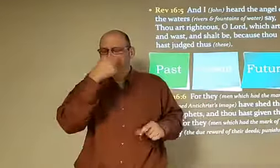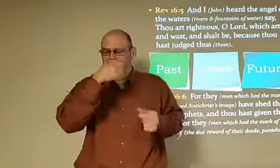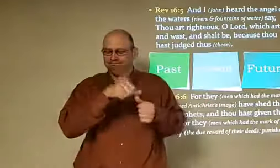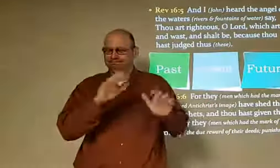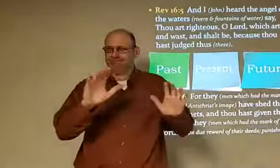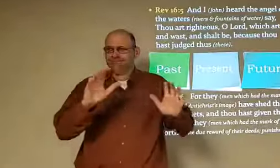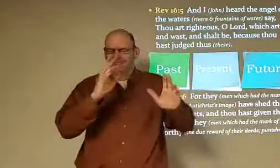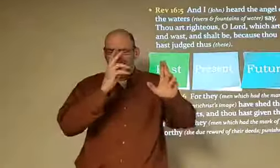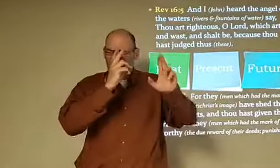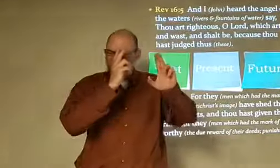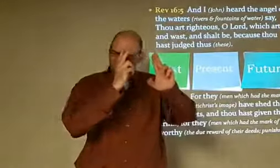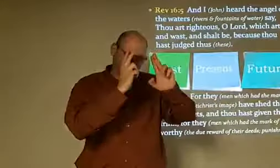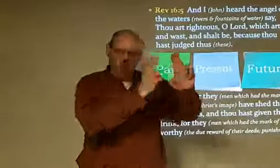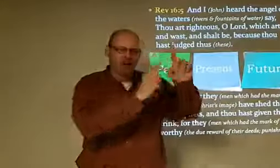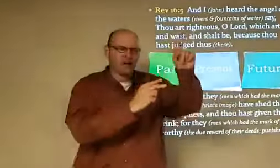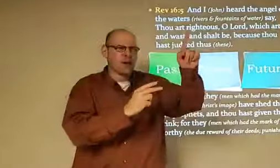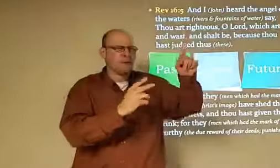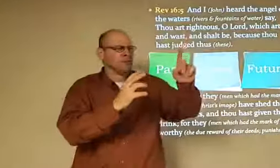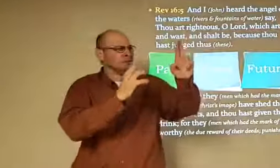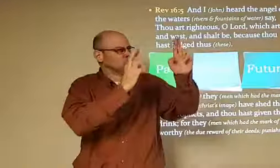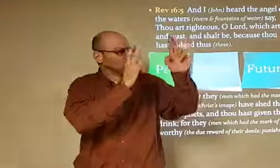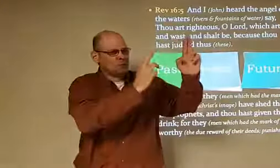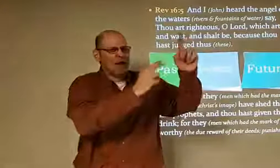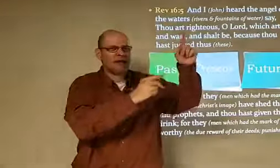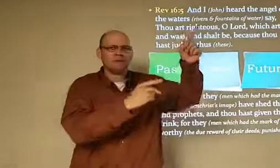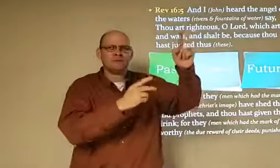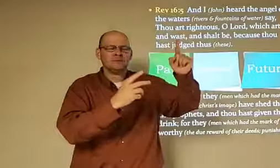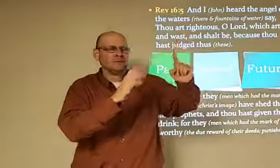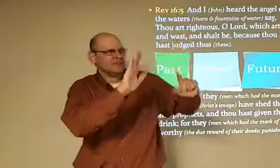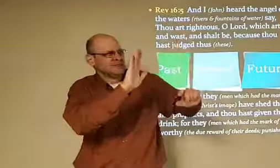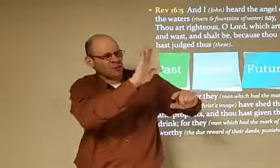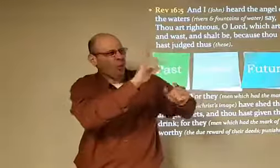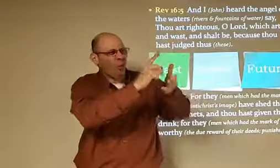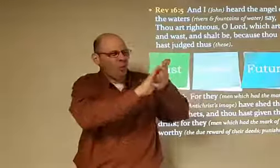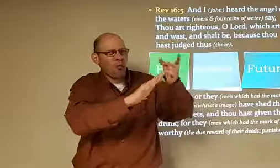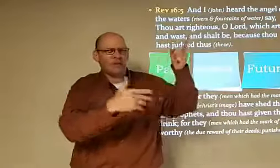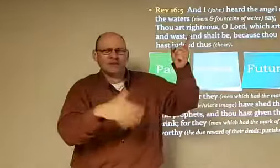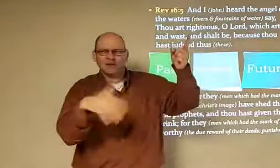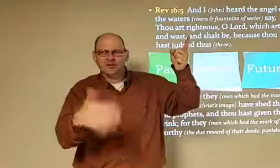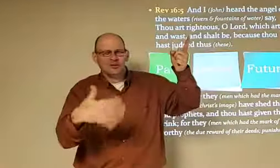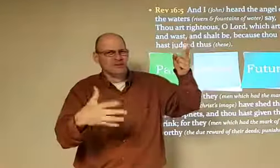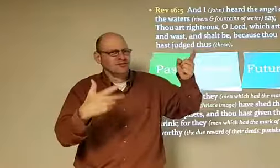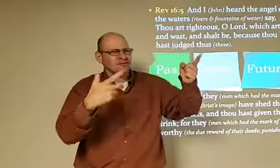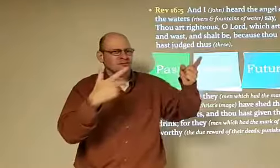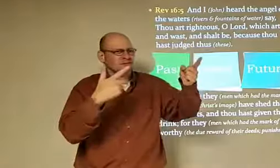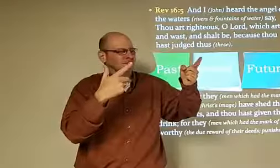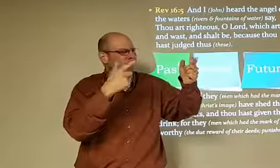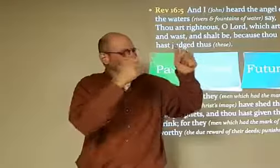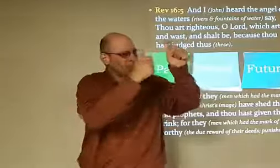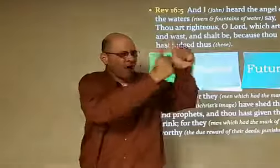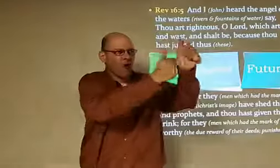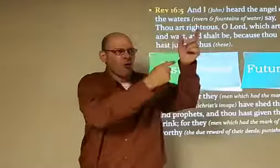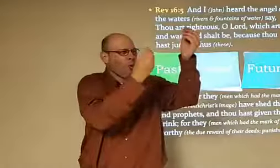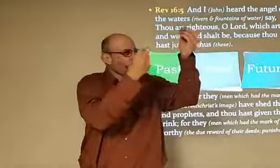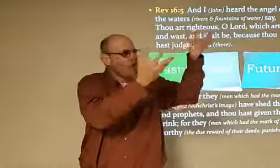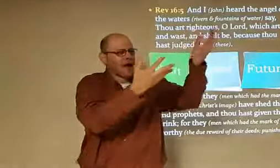It's like, wow, you know, honor God, respect God, obey him. What's holy, keep